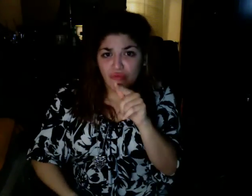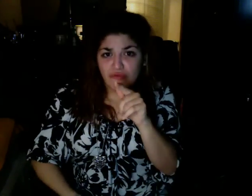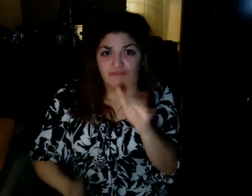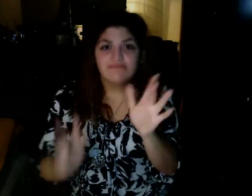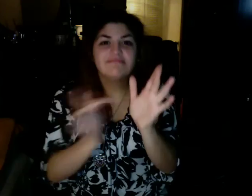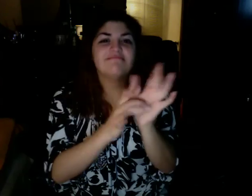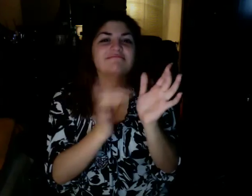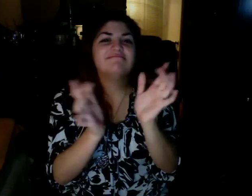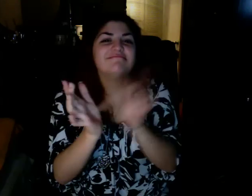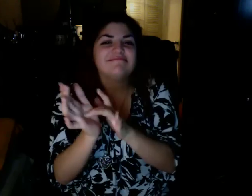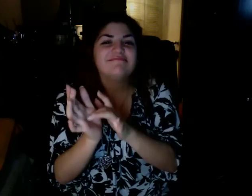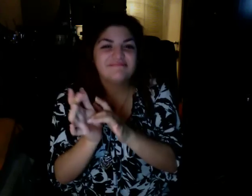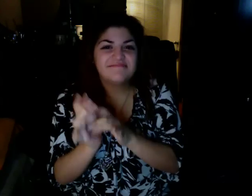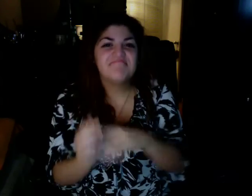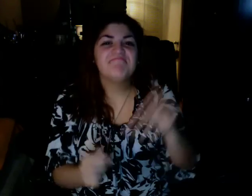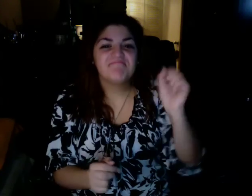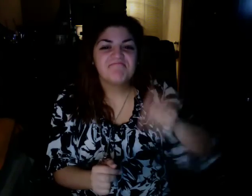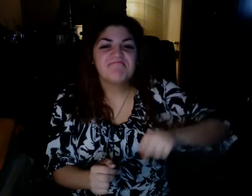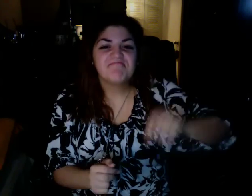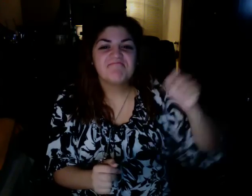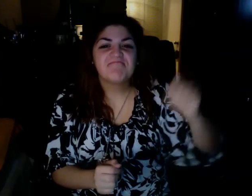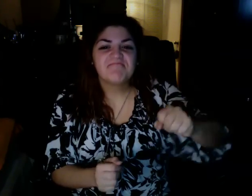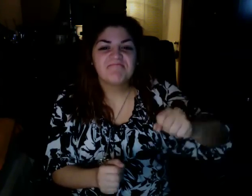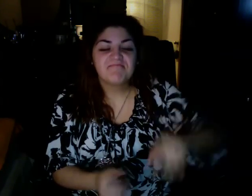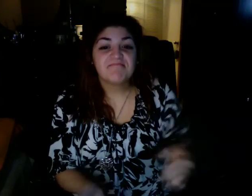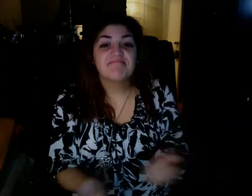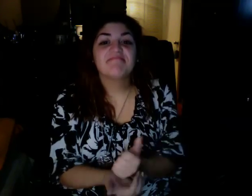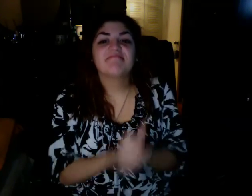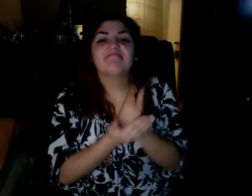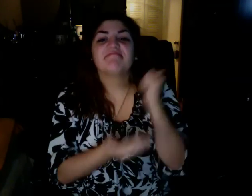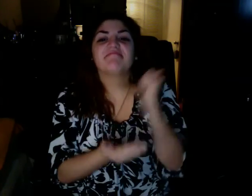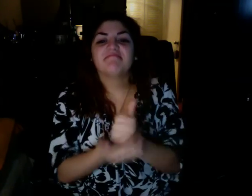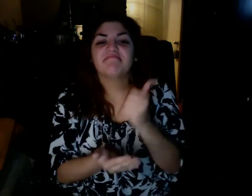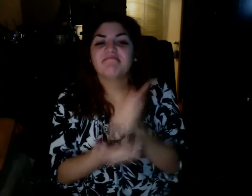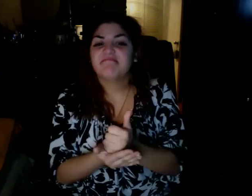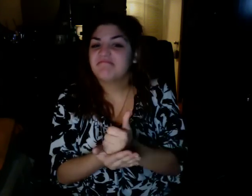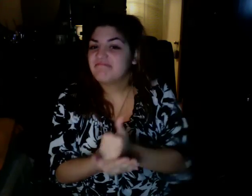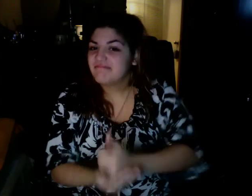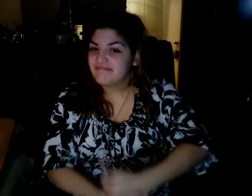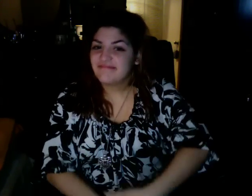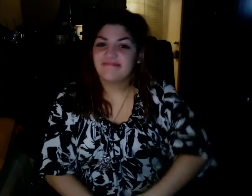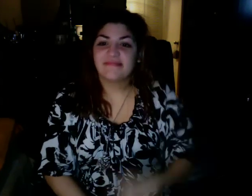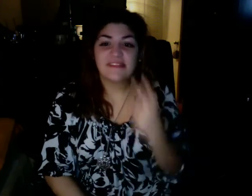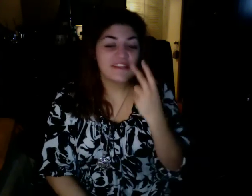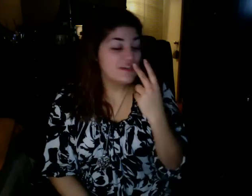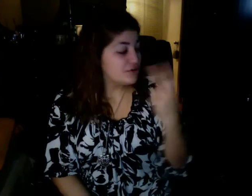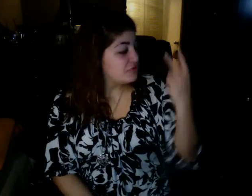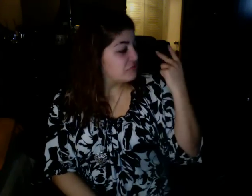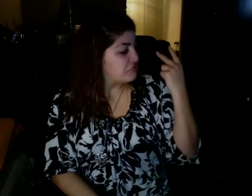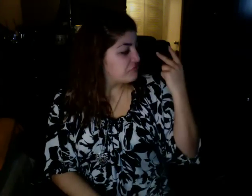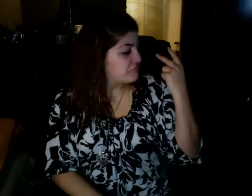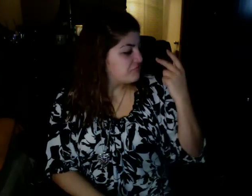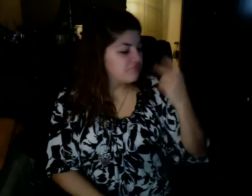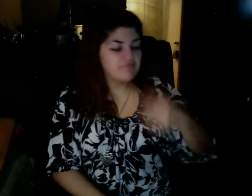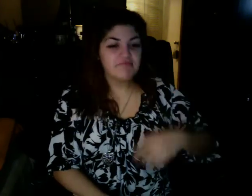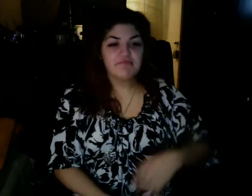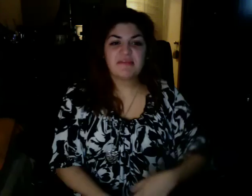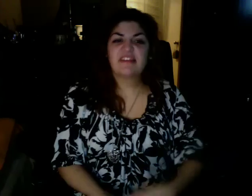into the early 21st century. The matter more than doubles its fourth quarter profit, lifts its earnings outlook for the year as well. UnitedHealth